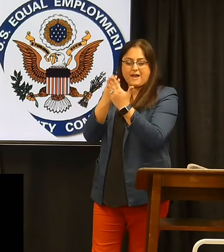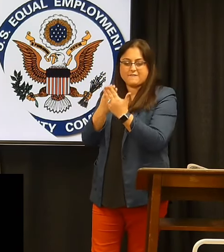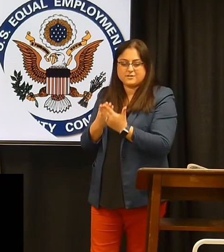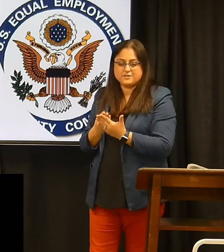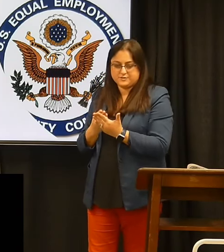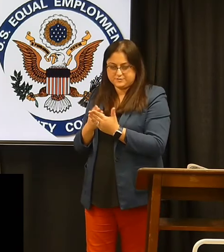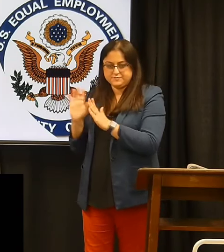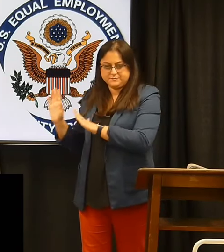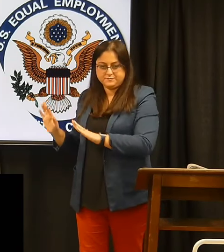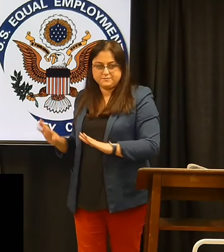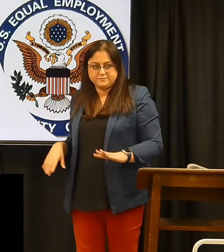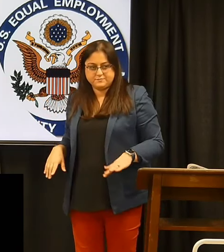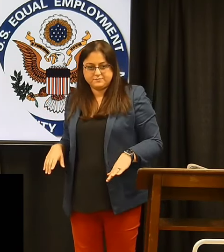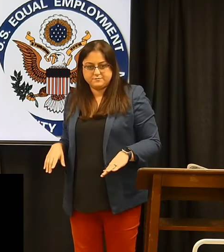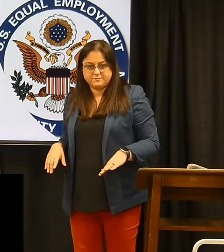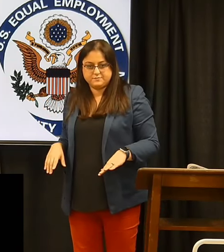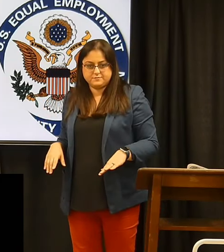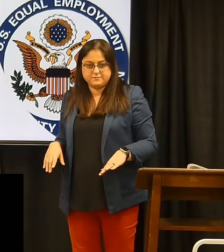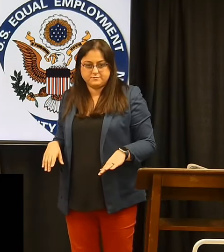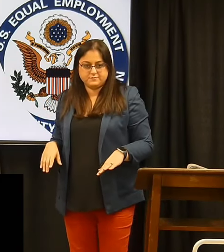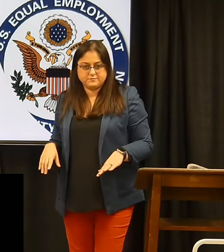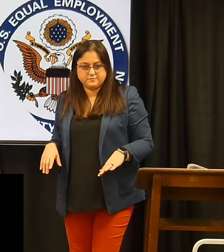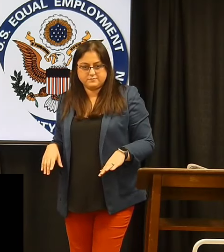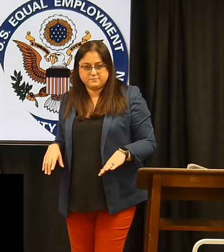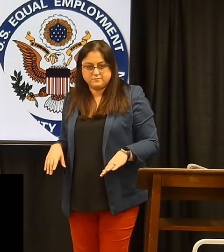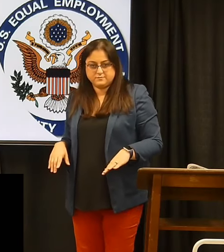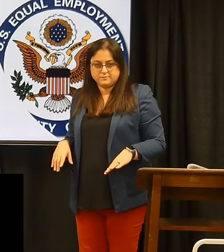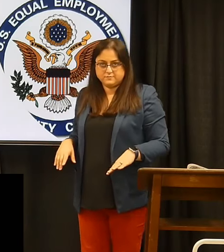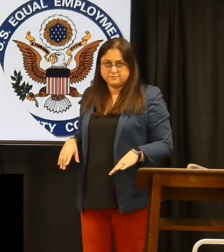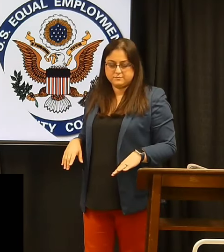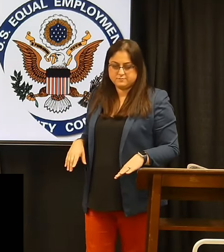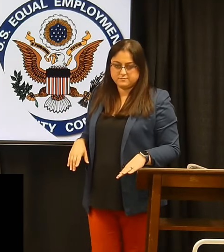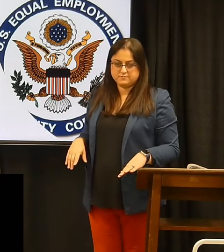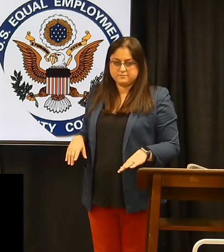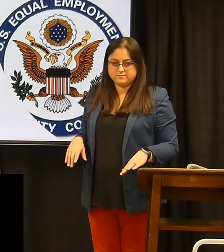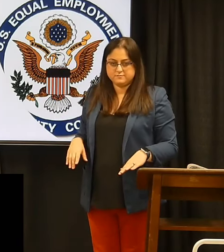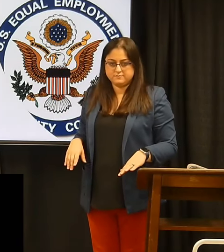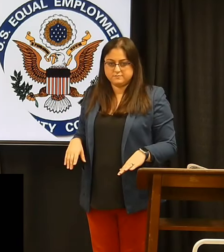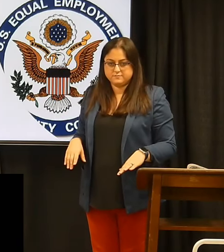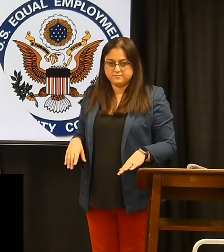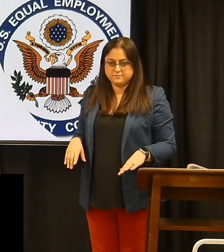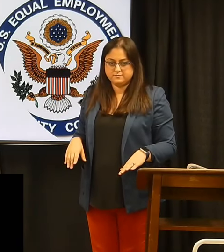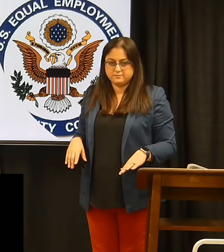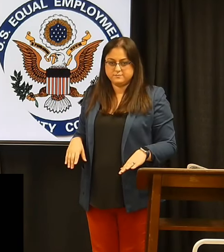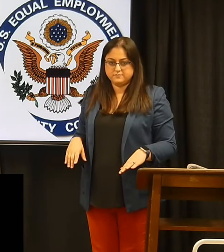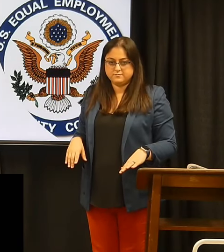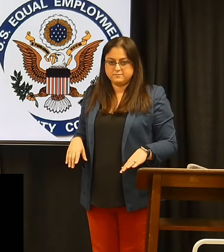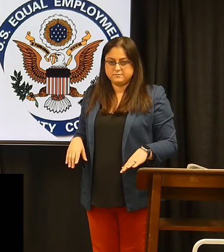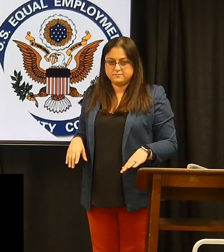So the first thing we have to look at is, do they have more than 15 employees? And we need evidence to prove whether or not they do or do not.